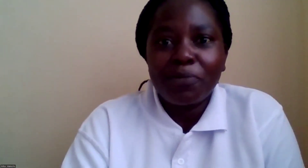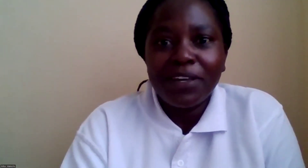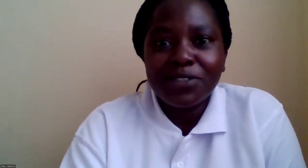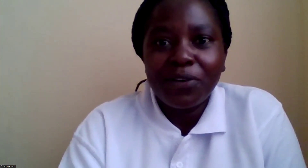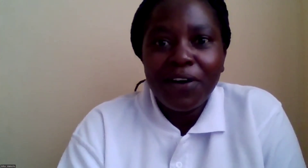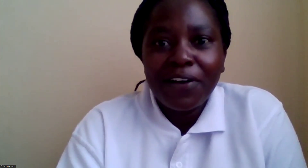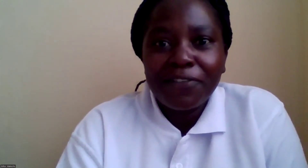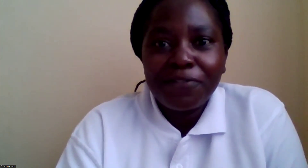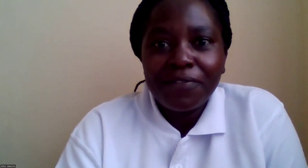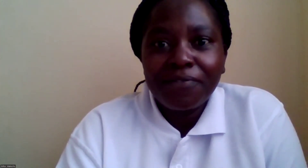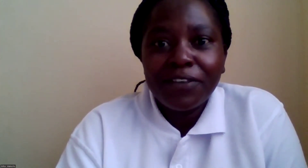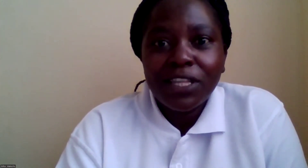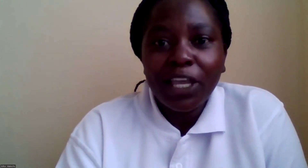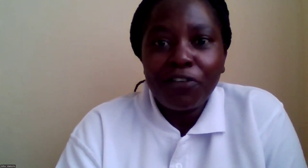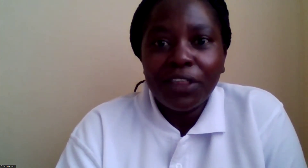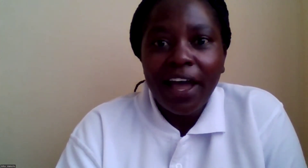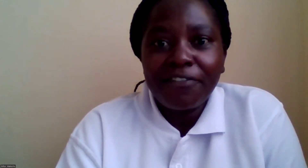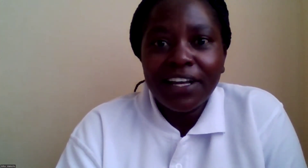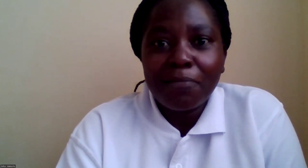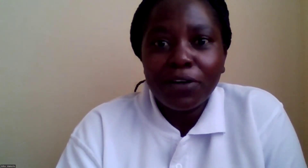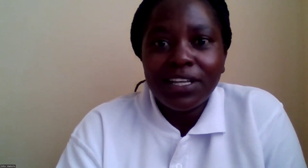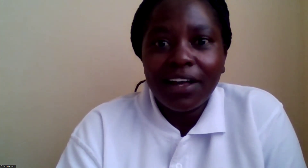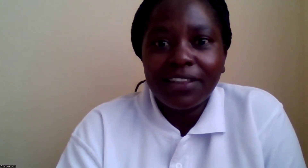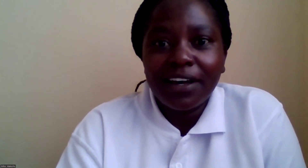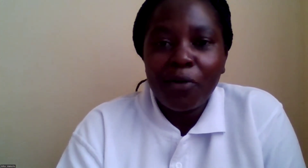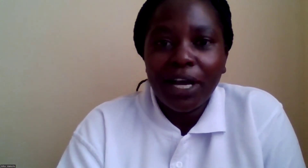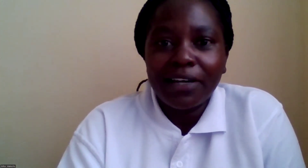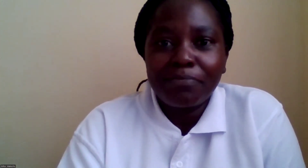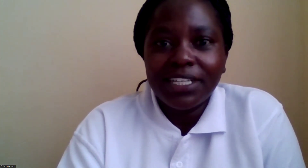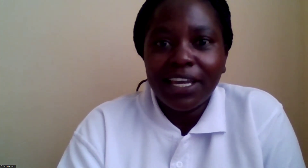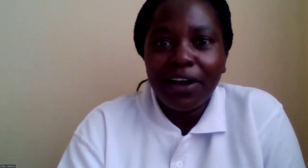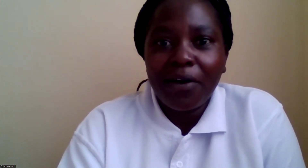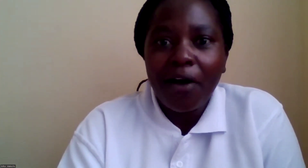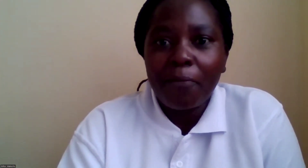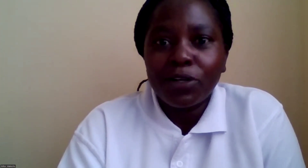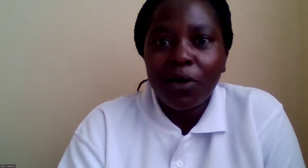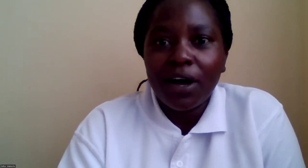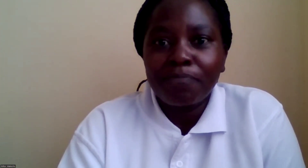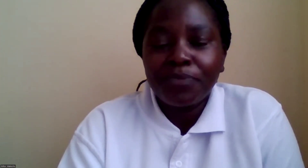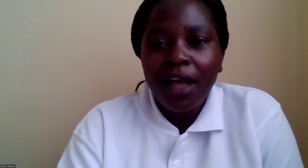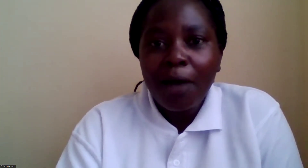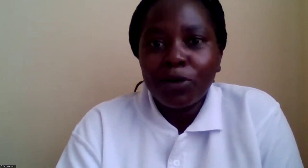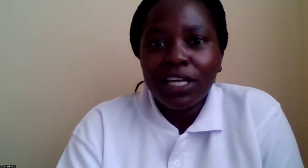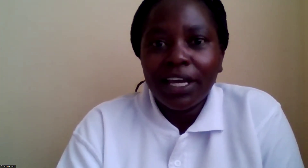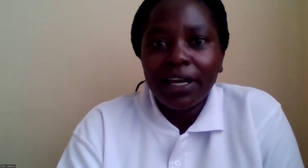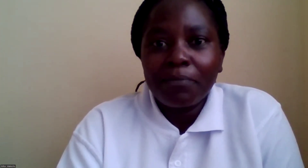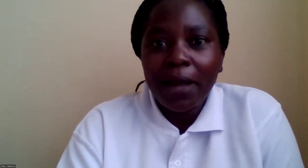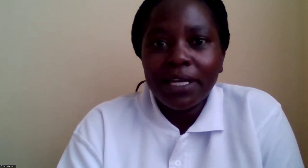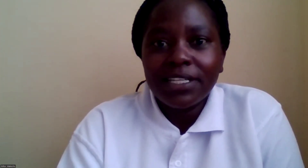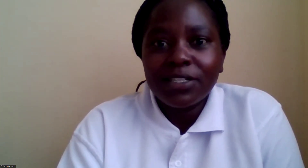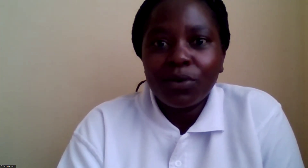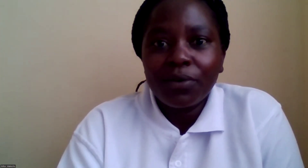Dr. Ruby. So Yeah. thank you for the advice about the how we can be taking about